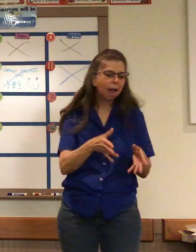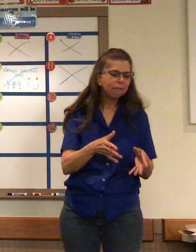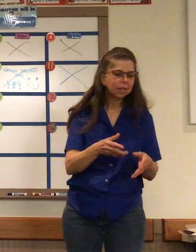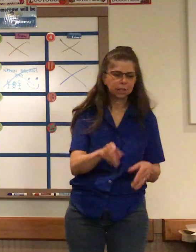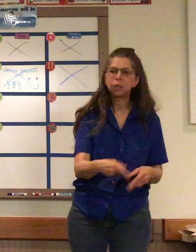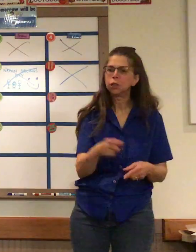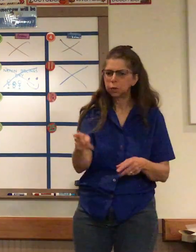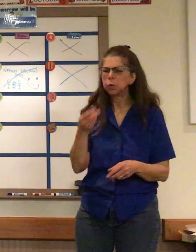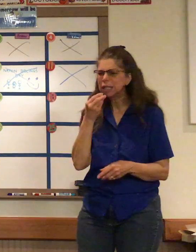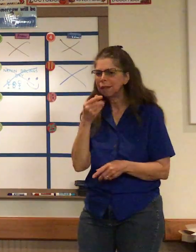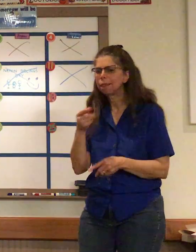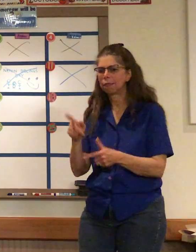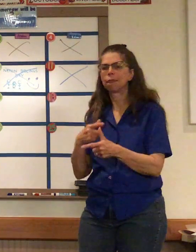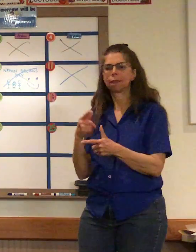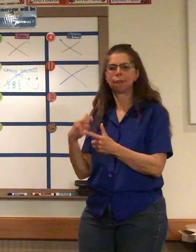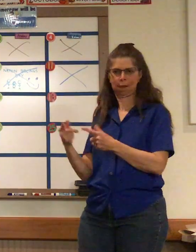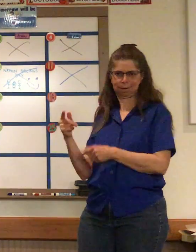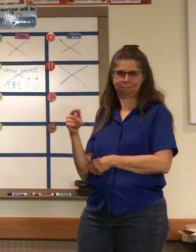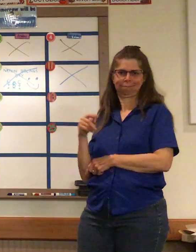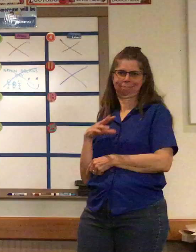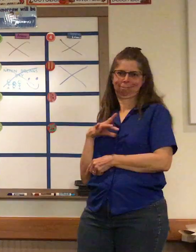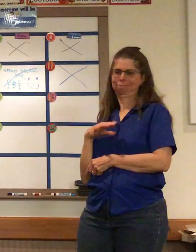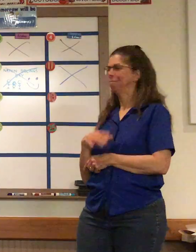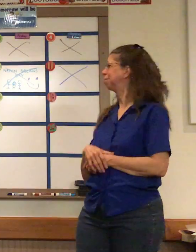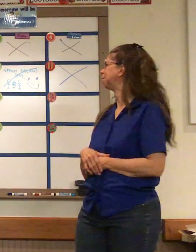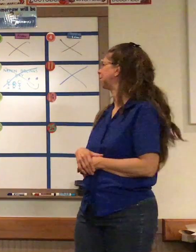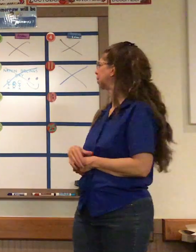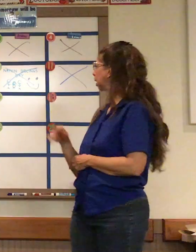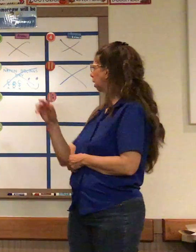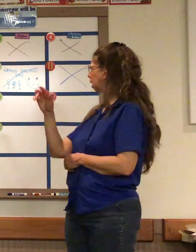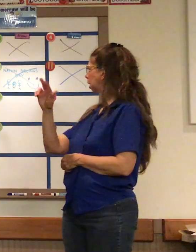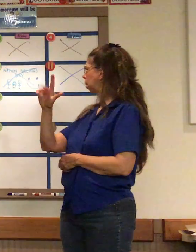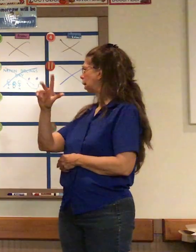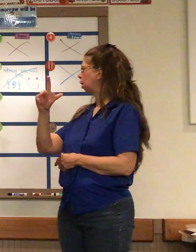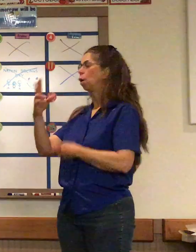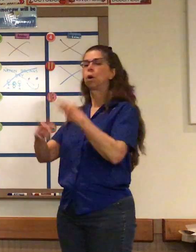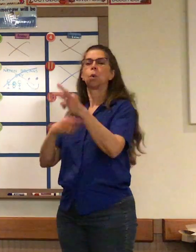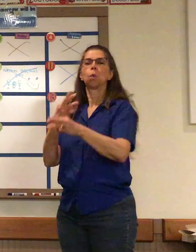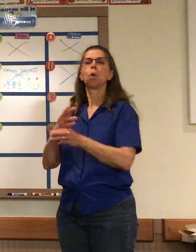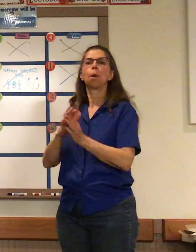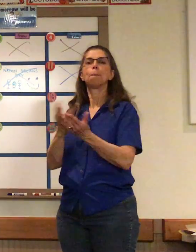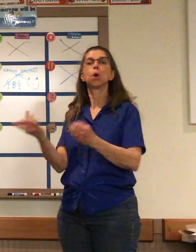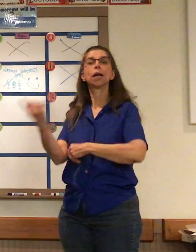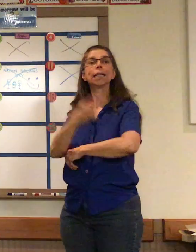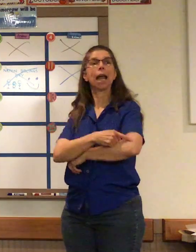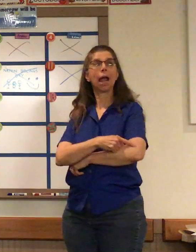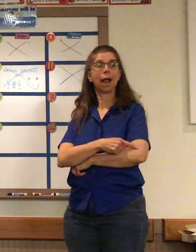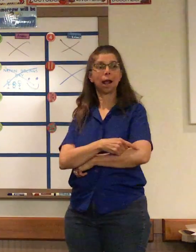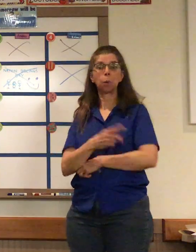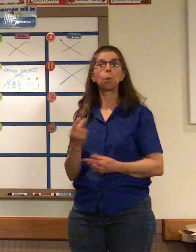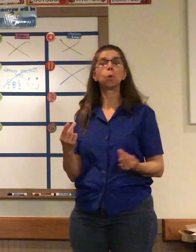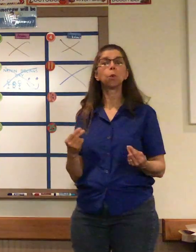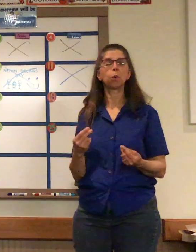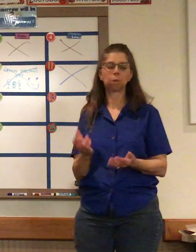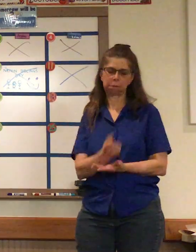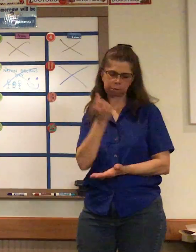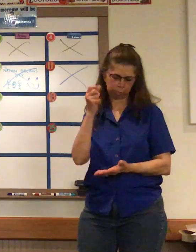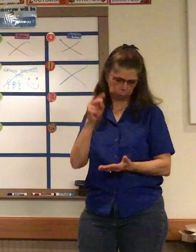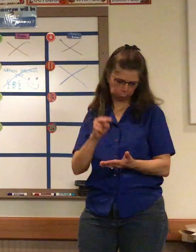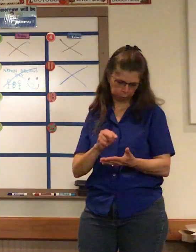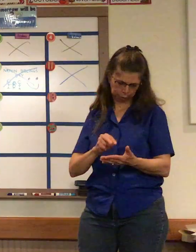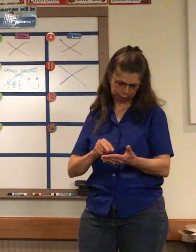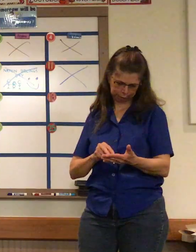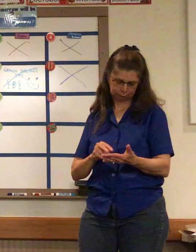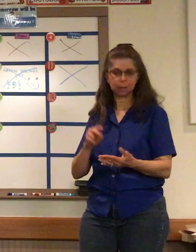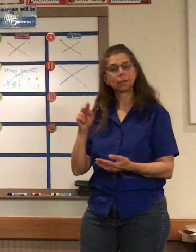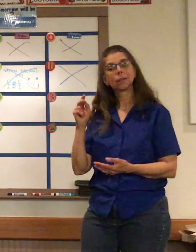that's the day to do it. On the 23rd, we have World Book Day. Please spend some time reading on this day if you're not doing